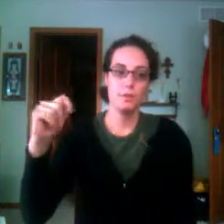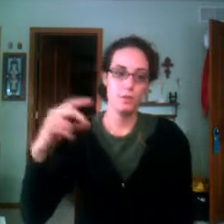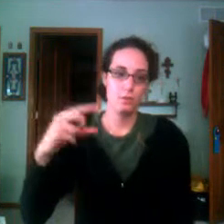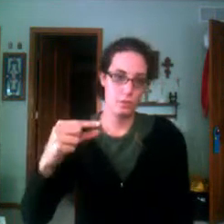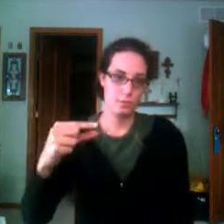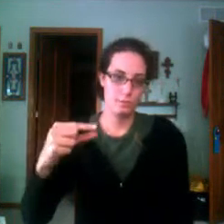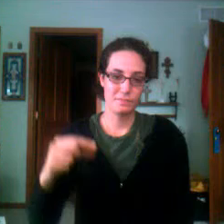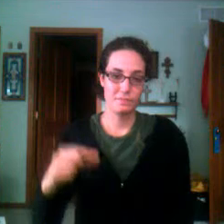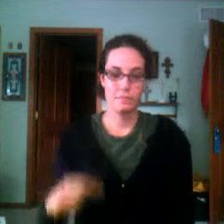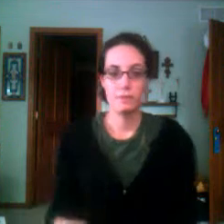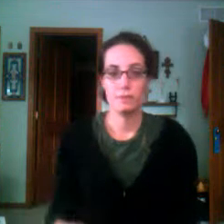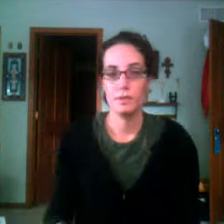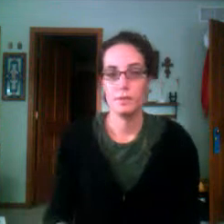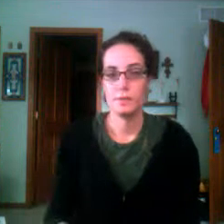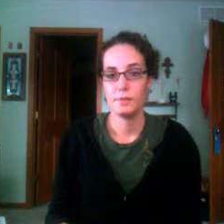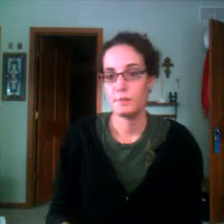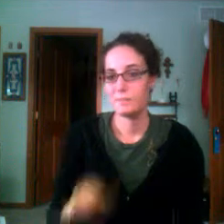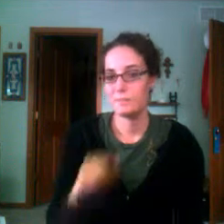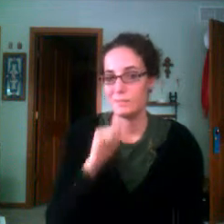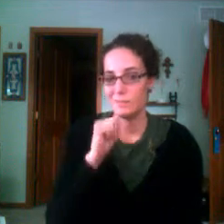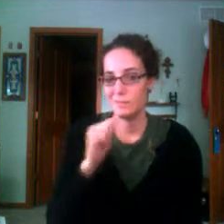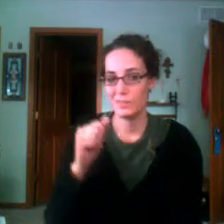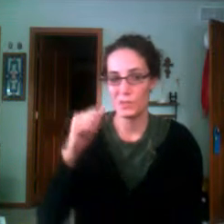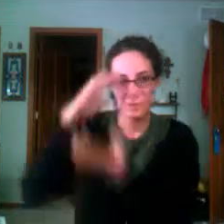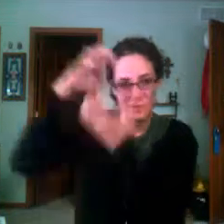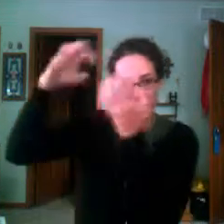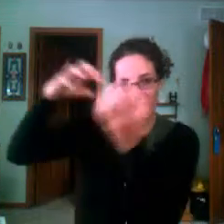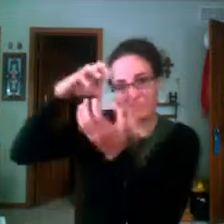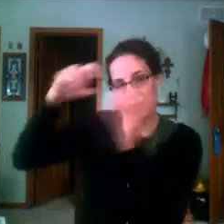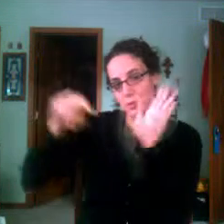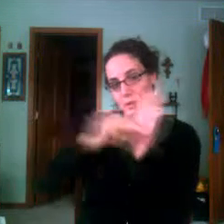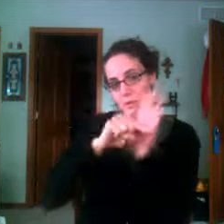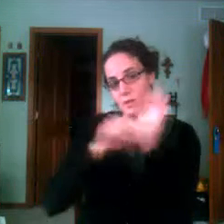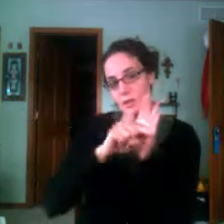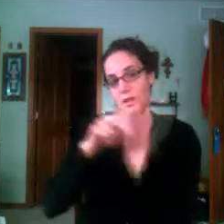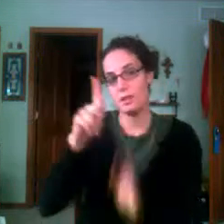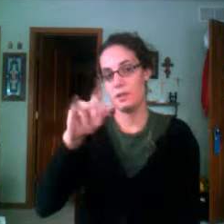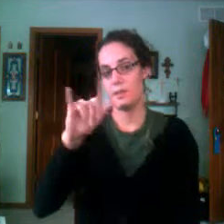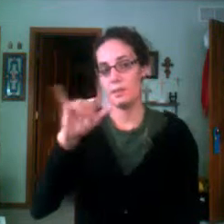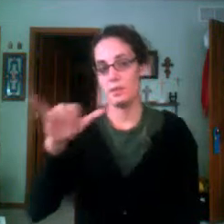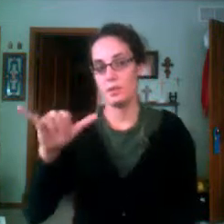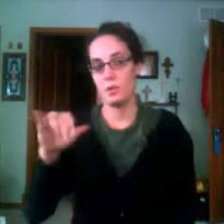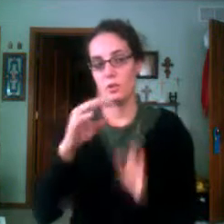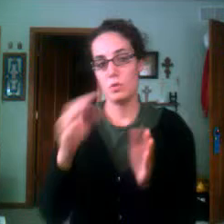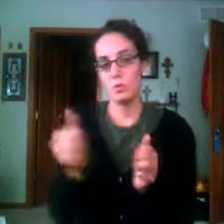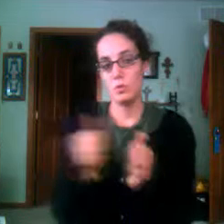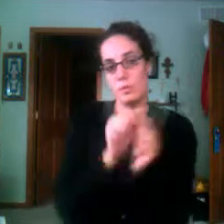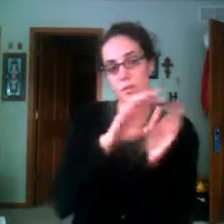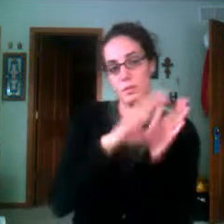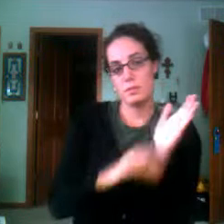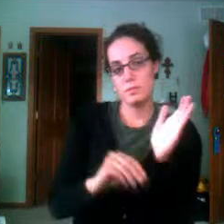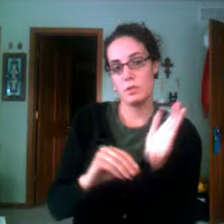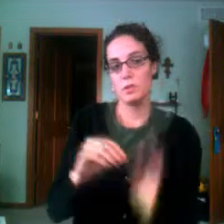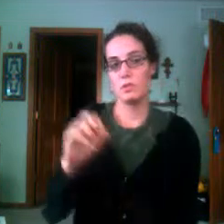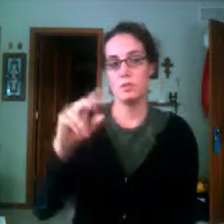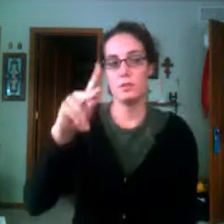make sure you don't confuse this negation key with the subtraction key over here. All right?